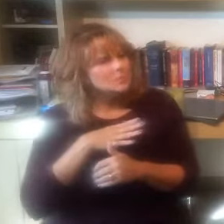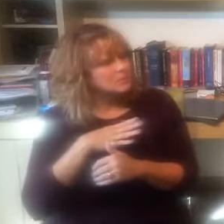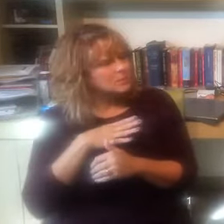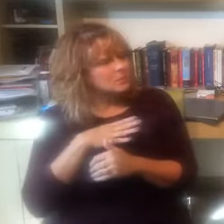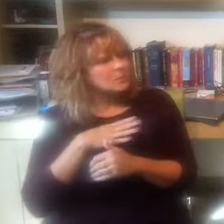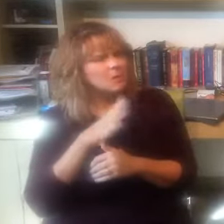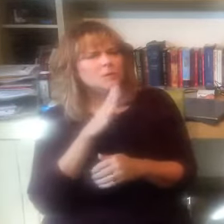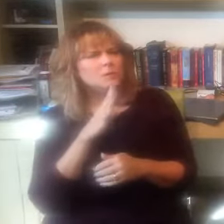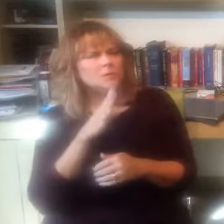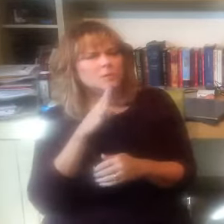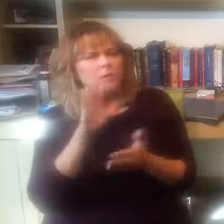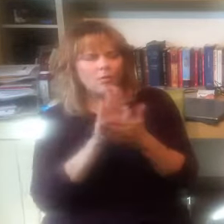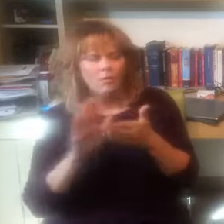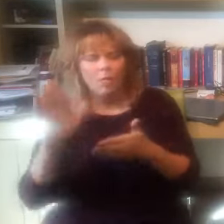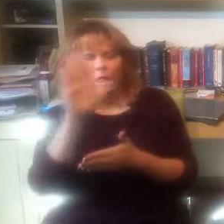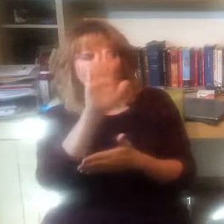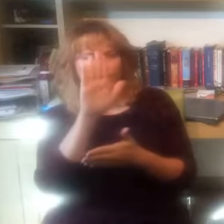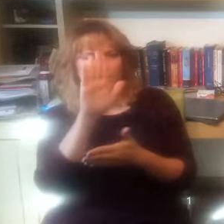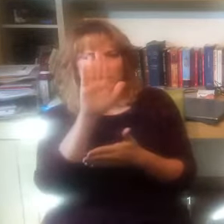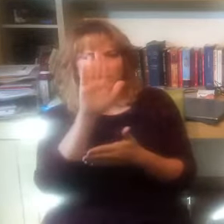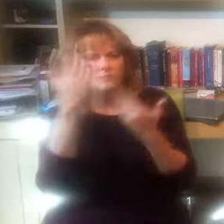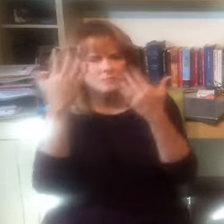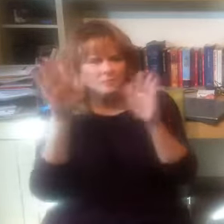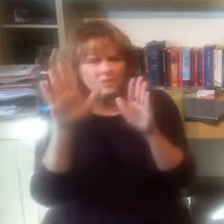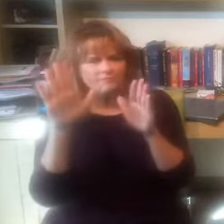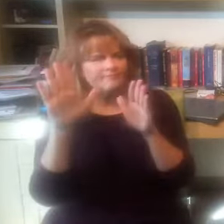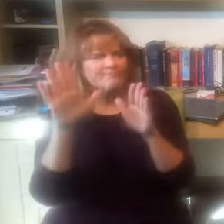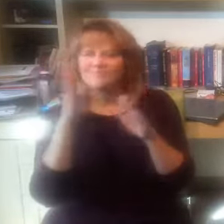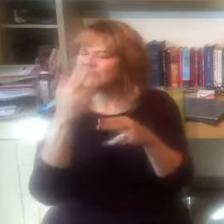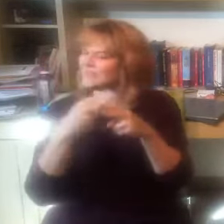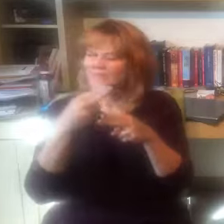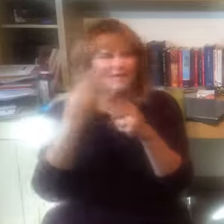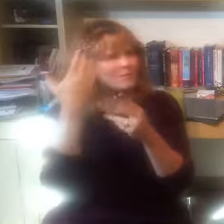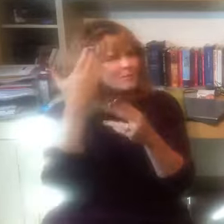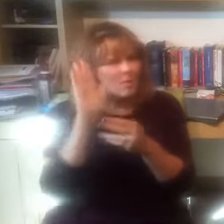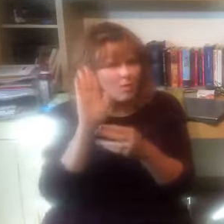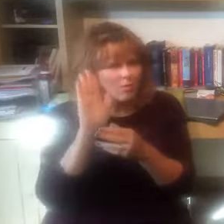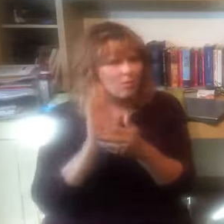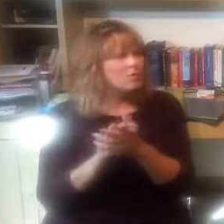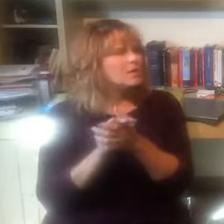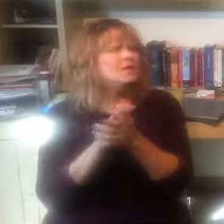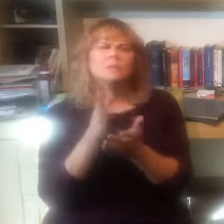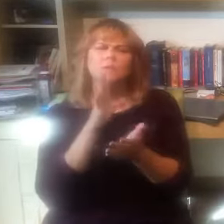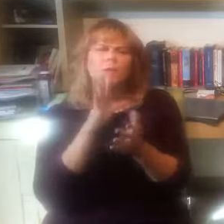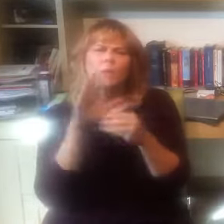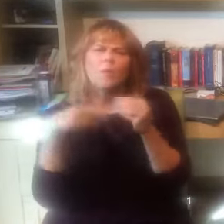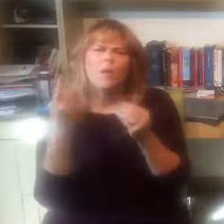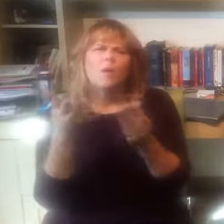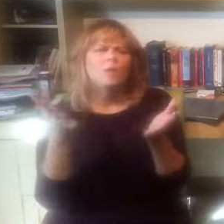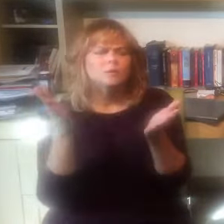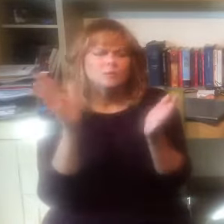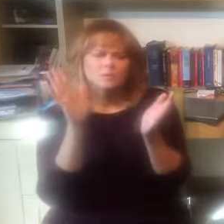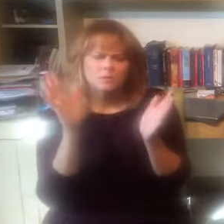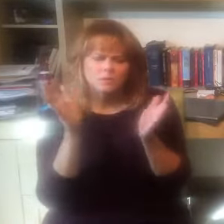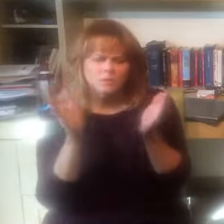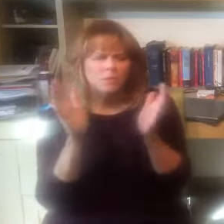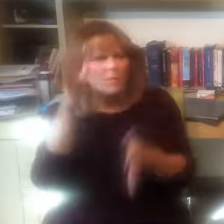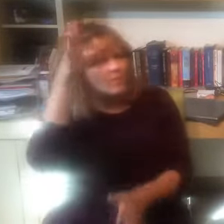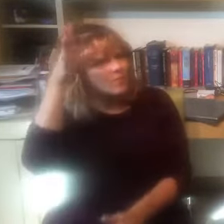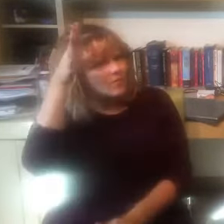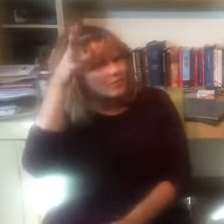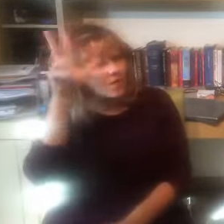he was speaking at a college commencement. I never caught his name. And he was talking about actually his father that was